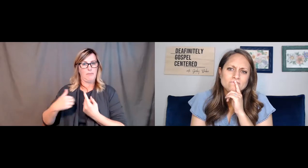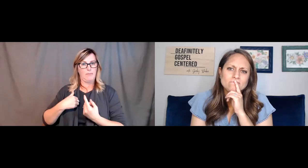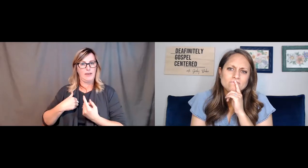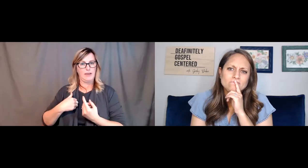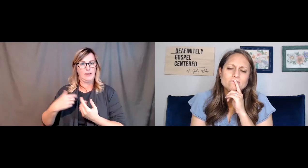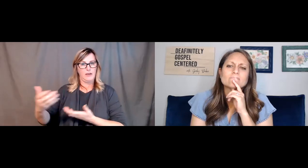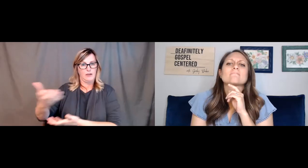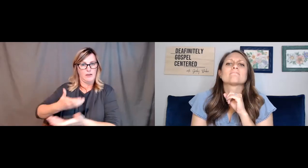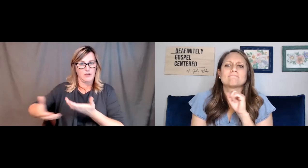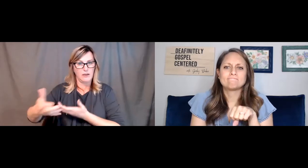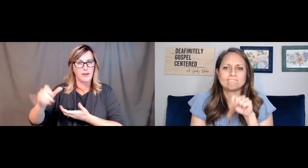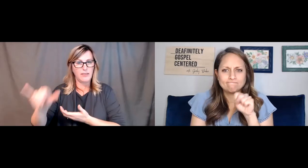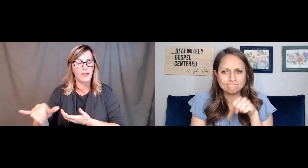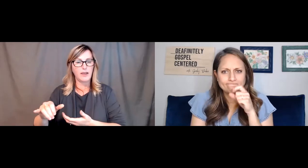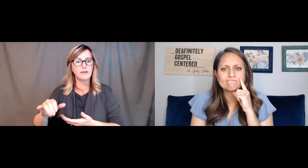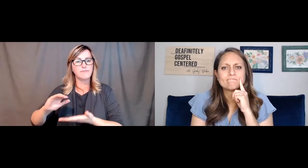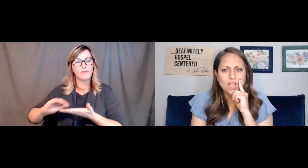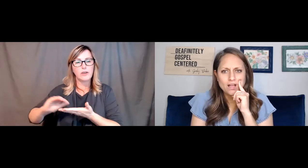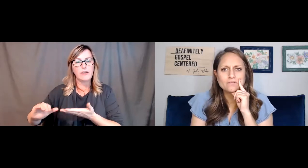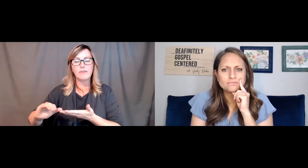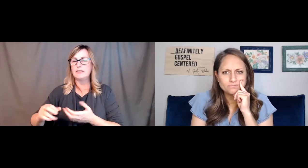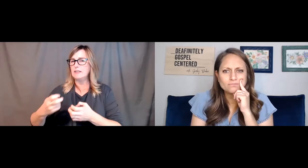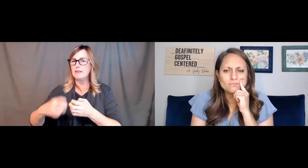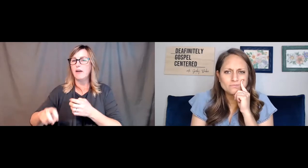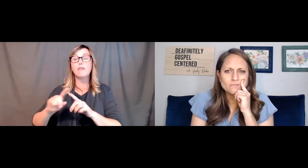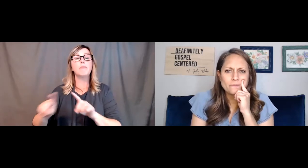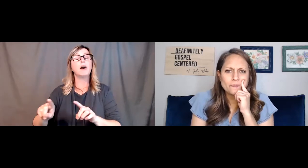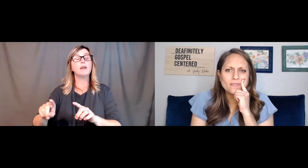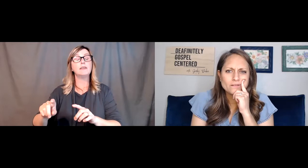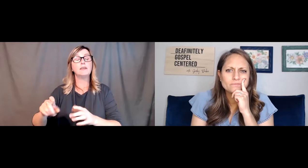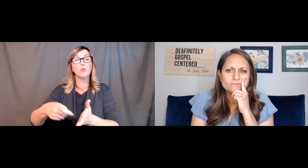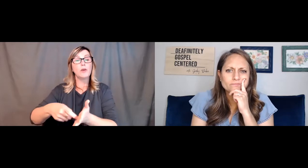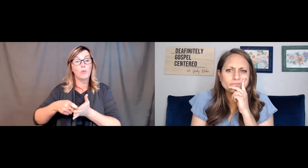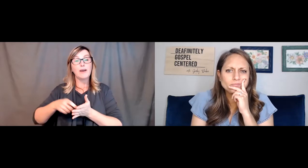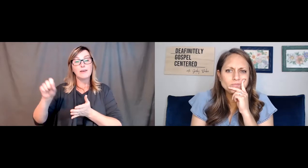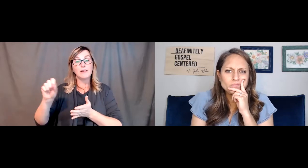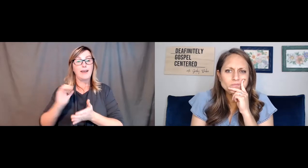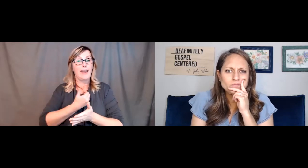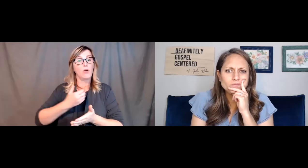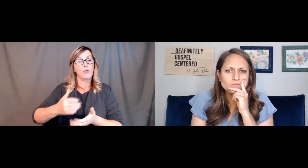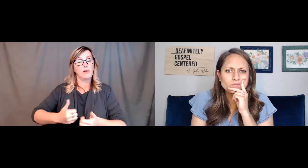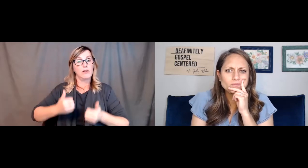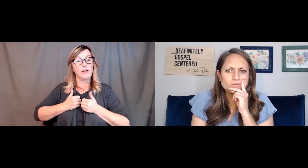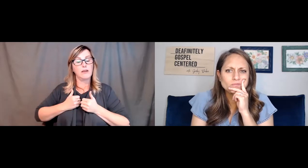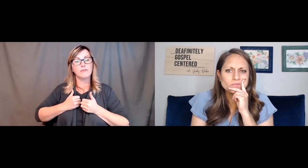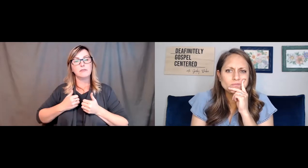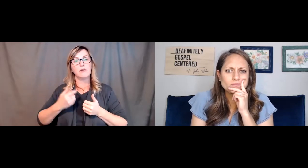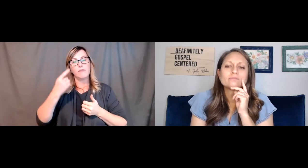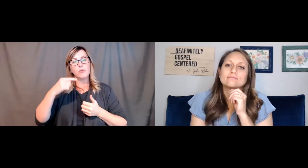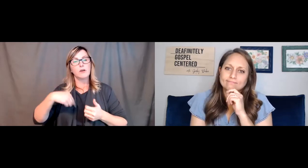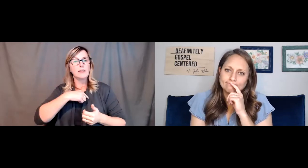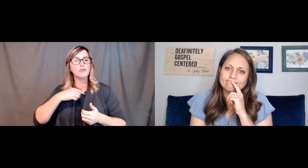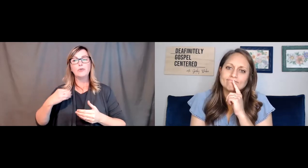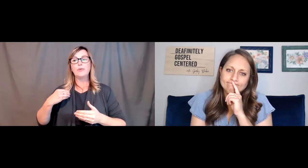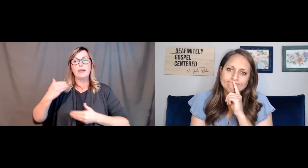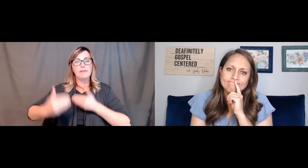Yeah, So I absolutely. was trying to understand Absolutely. her I think perspective, and she was trying to understand just mine. about my Yes, forgiveness relationship is with tough, both of my but parents. it is